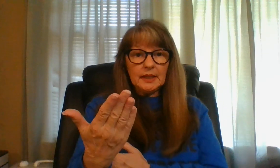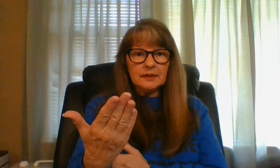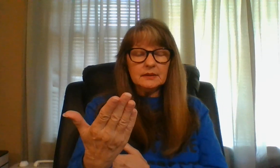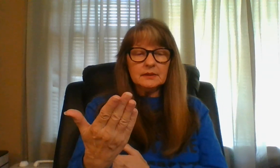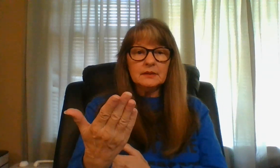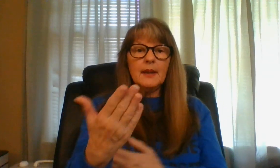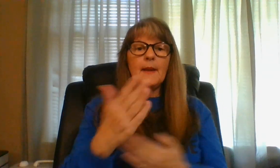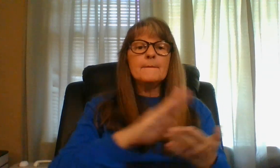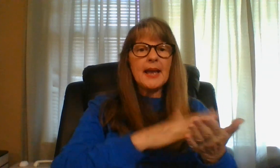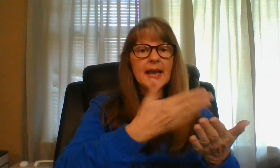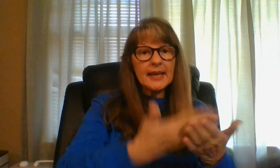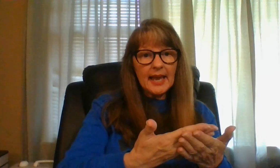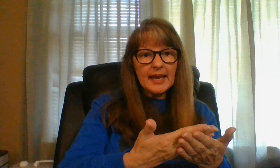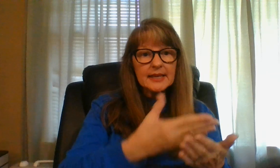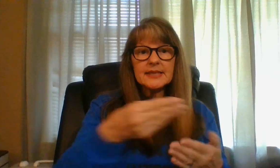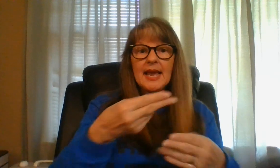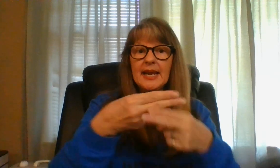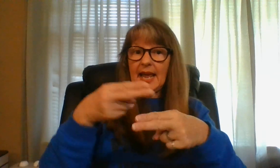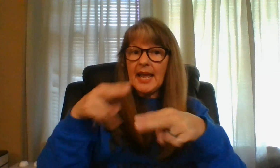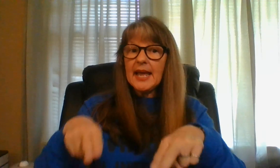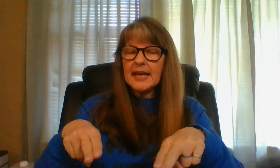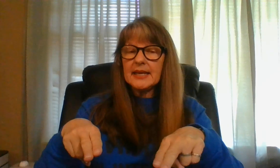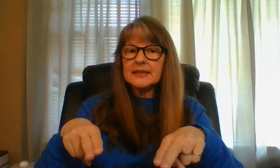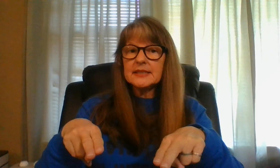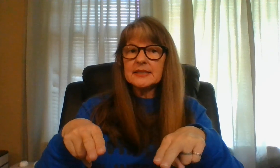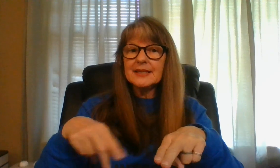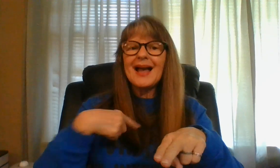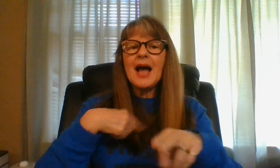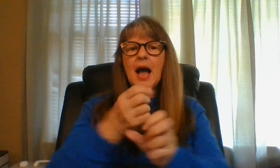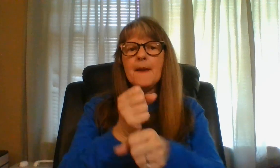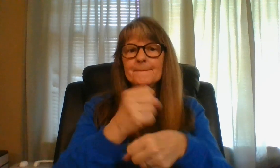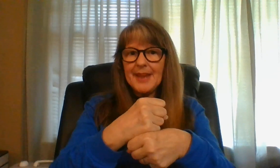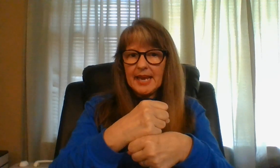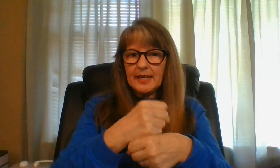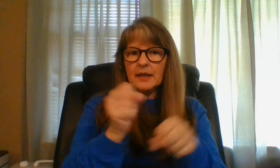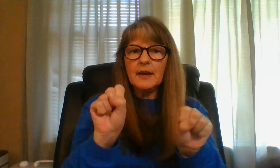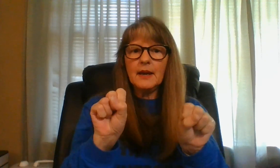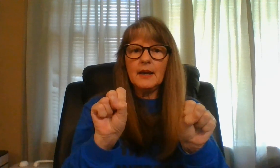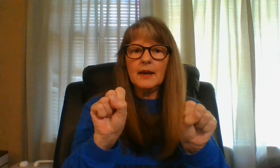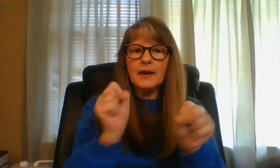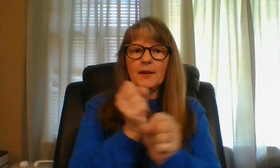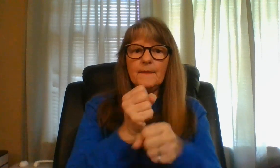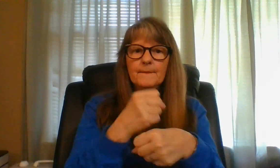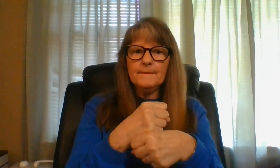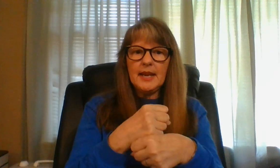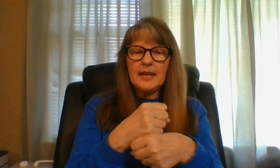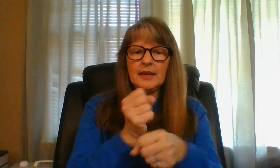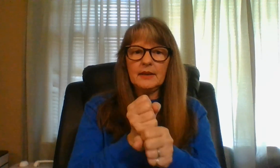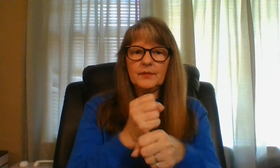morning, pancakes and eggs I make. Make.